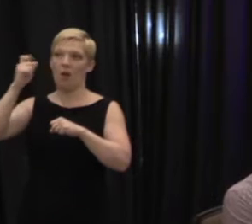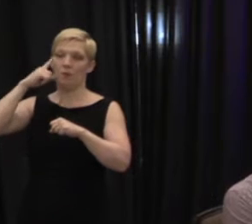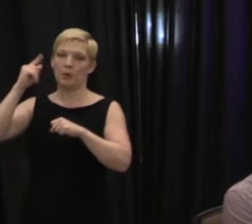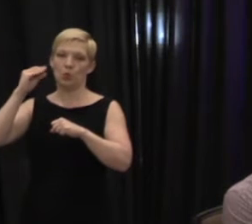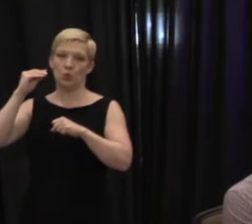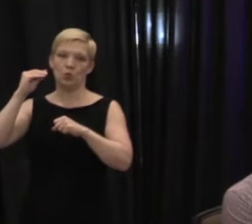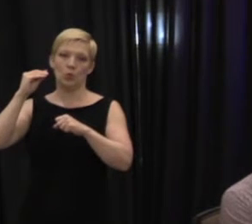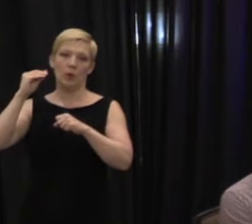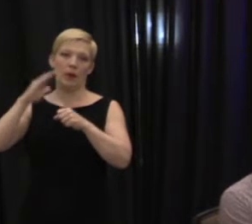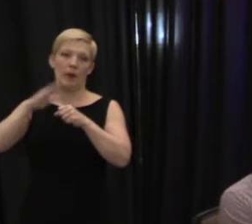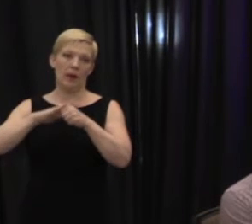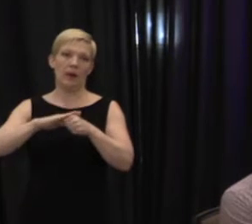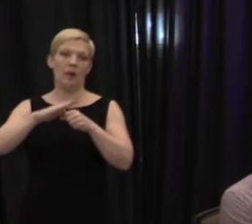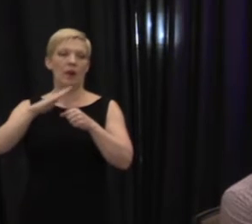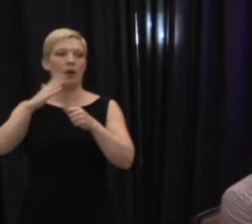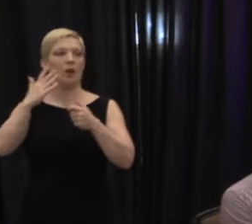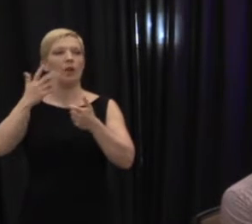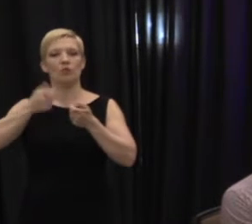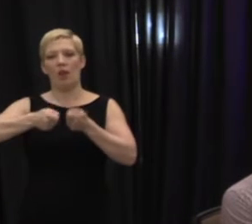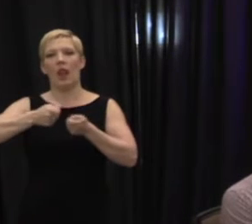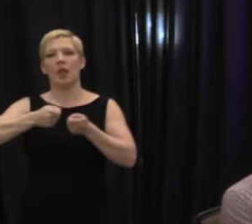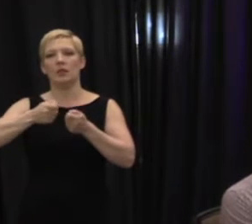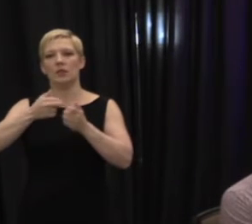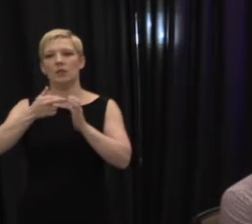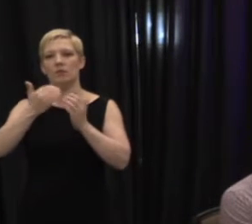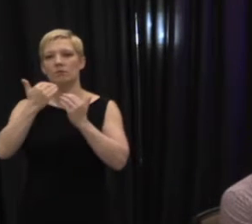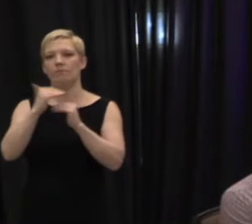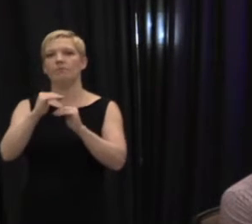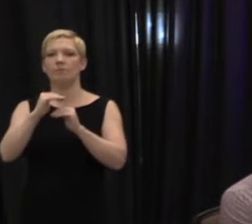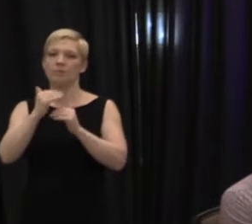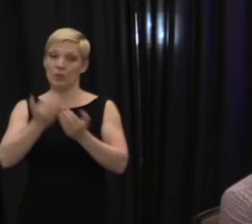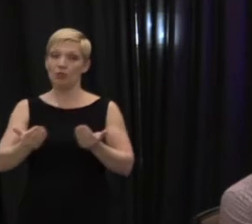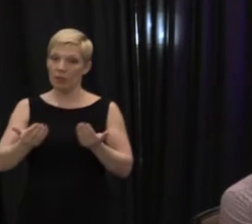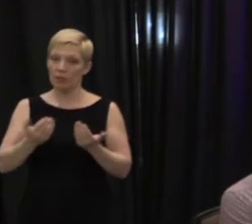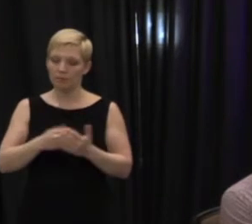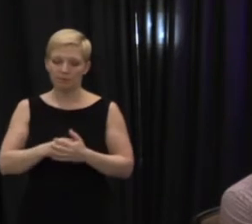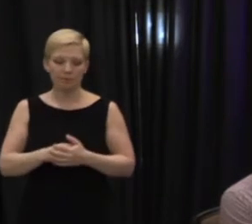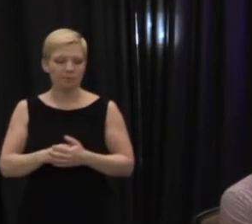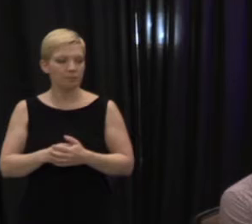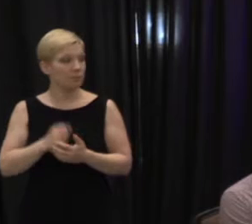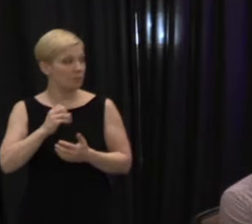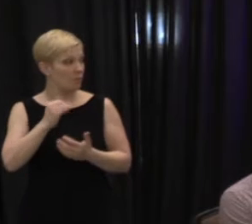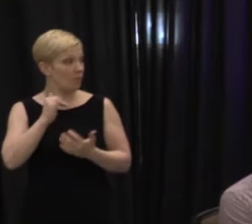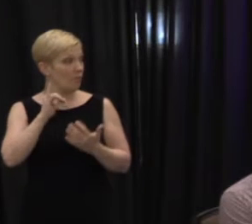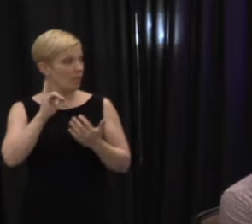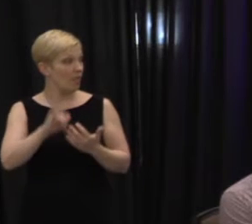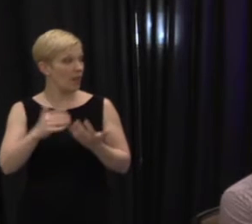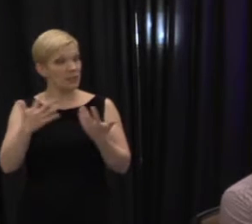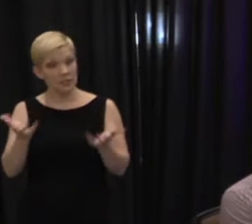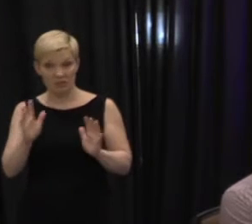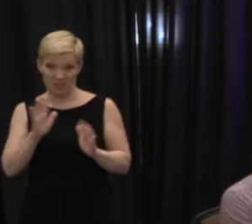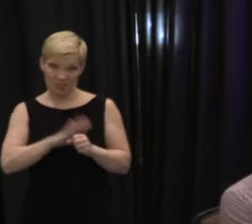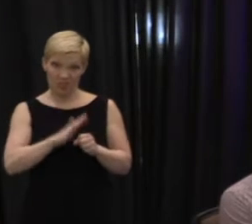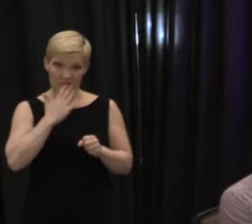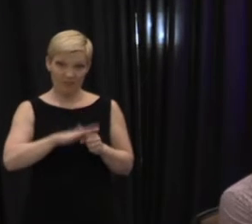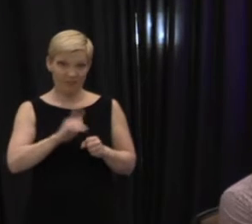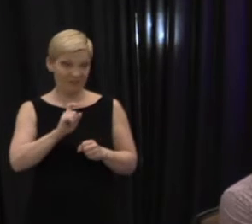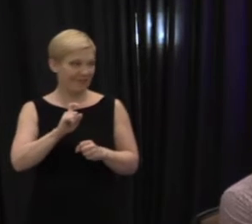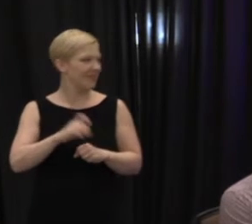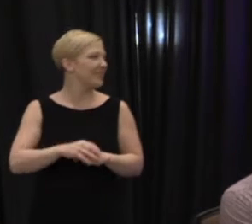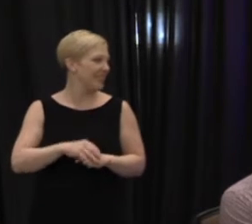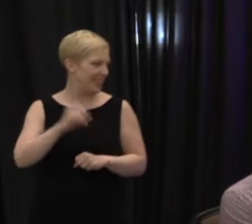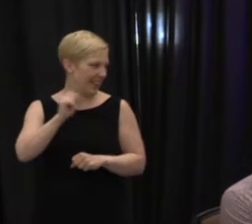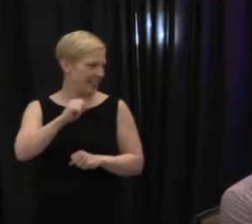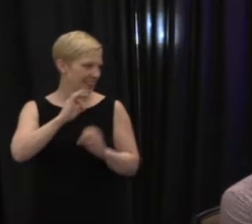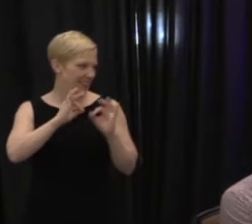So, so that's the work we do. Is that enough of an introduction, I guess? That was lovely. Okay, thank you. And you came in under